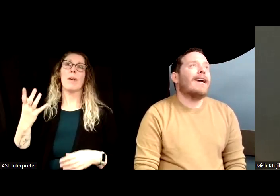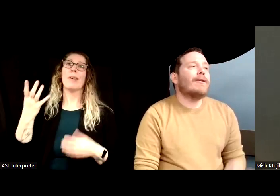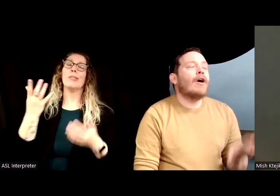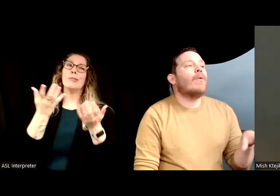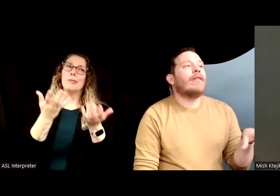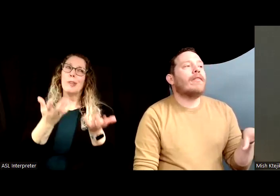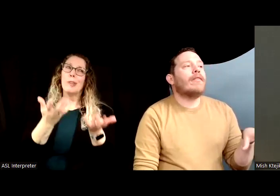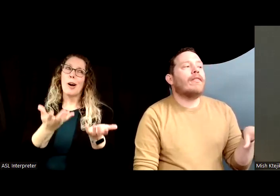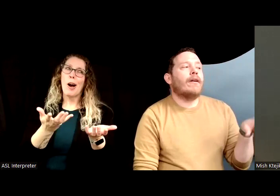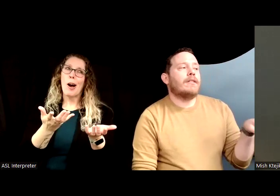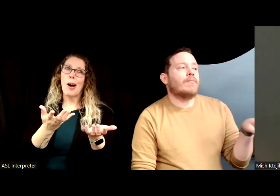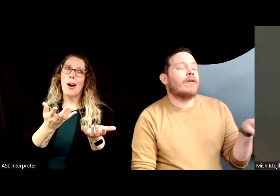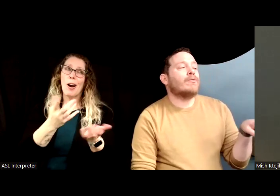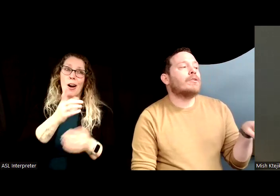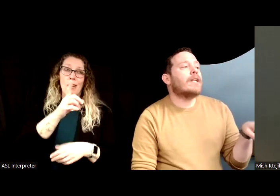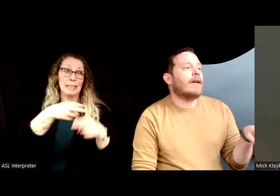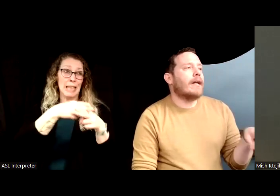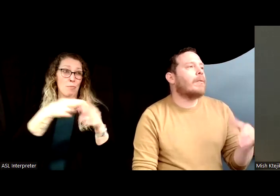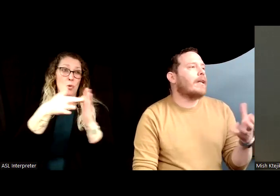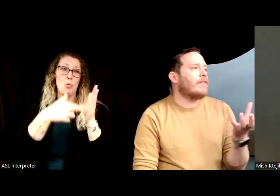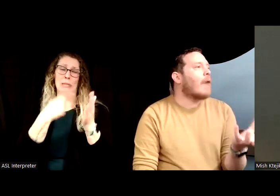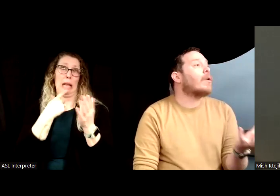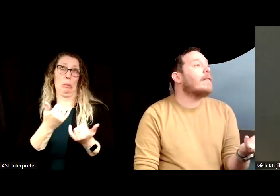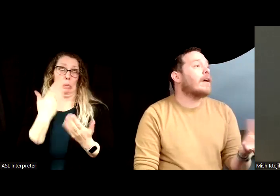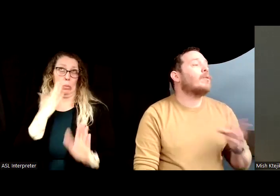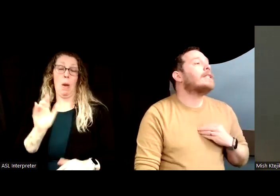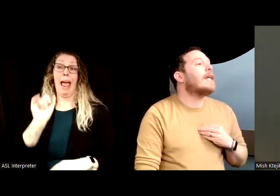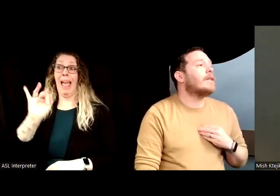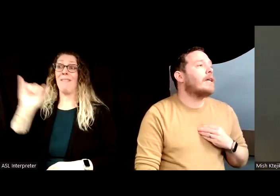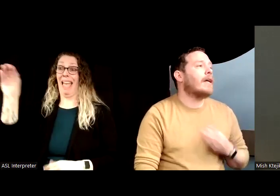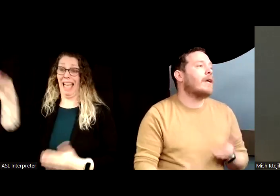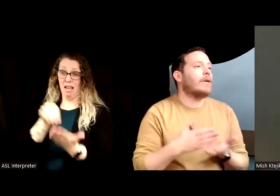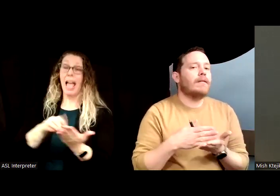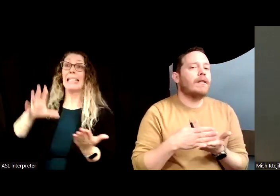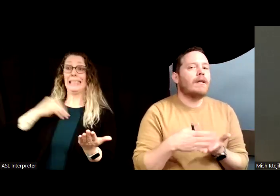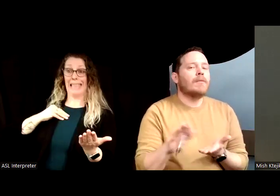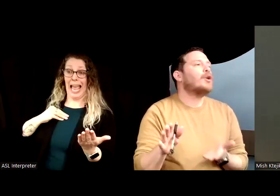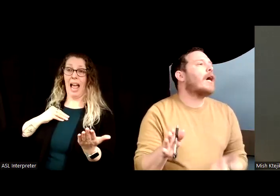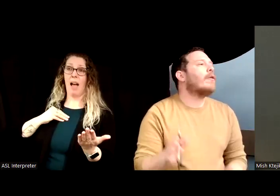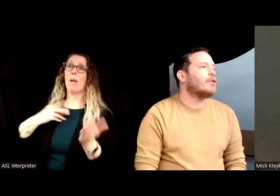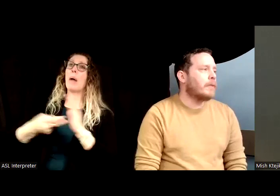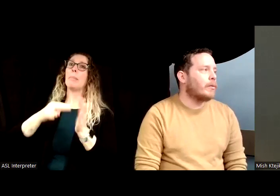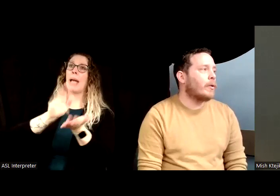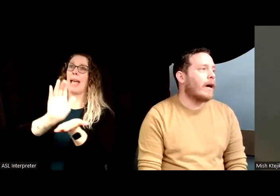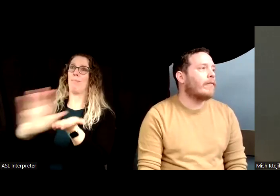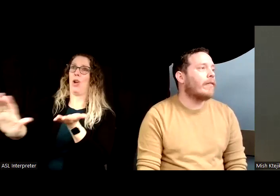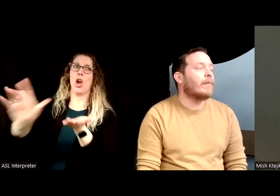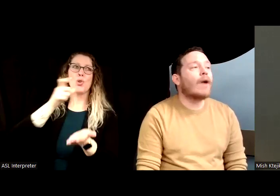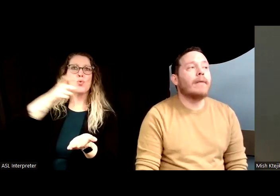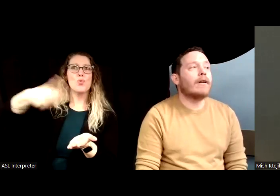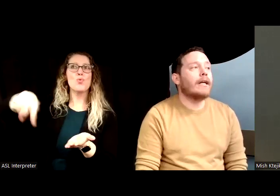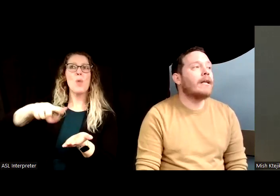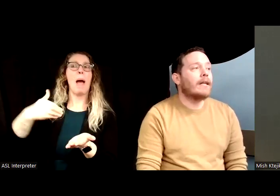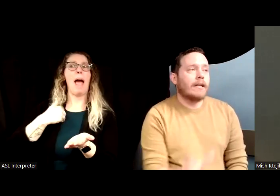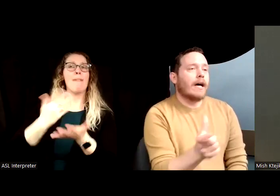so I don't know what the temporary rules say right now, but if that were in there and we accepted it, then it would push out those people who have